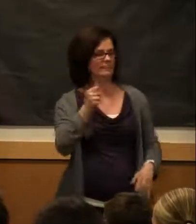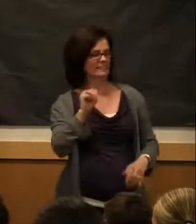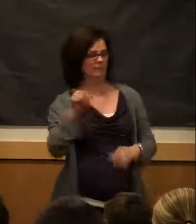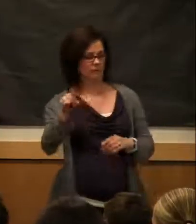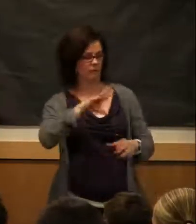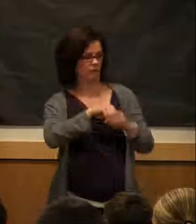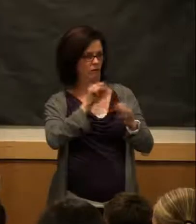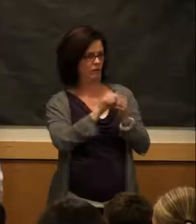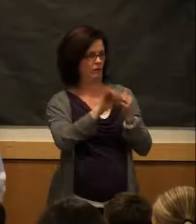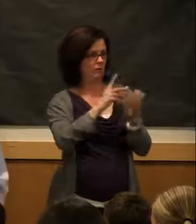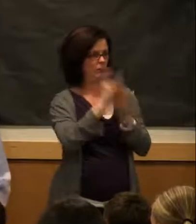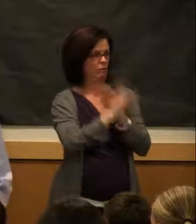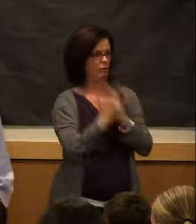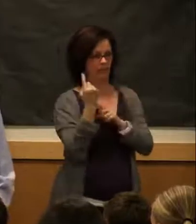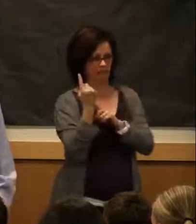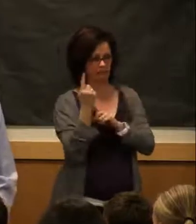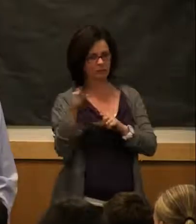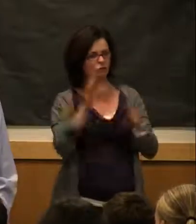she was in the program last year.